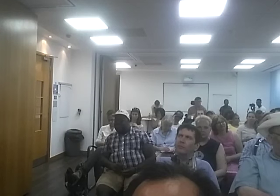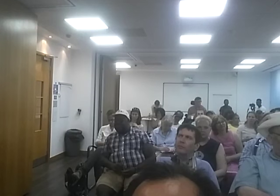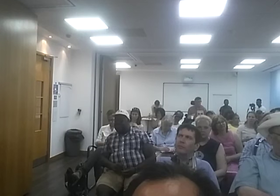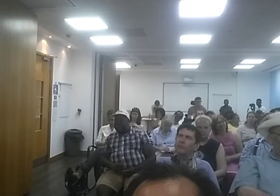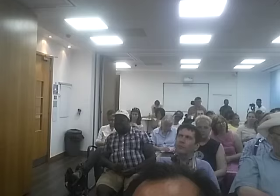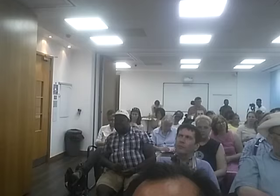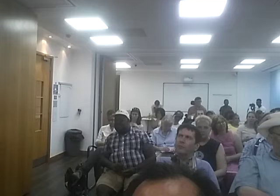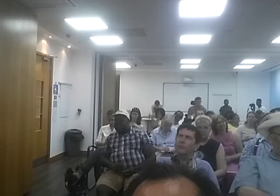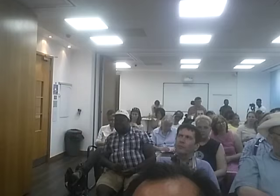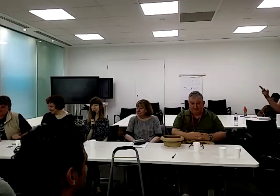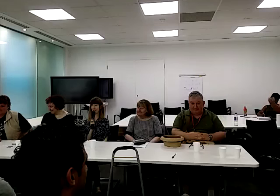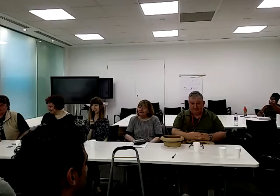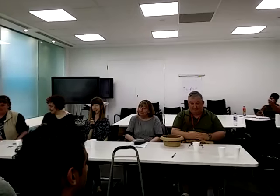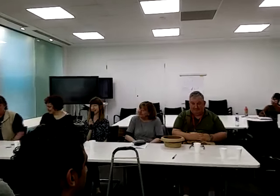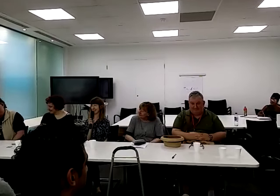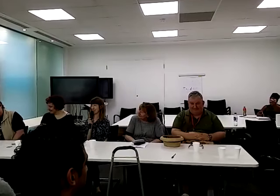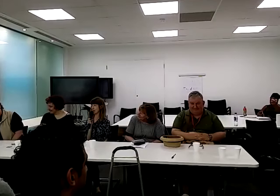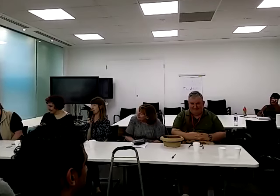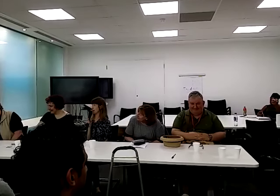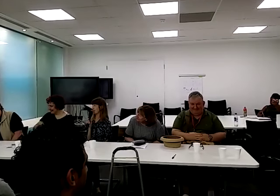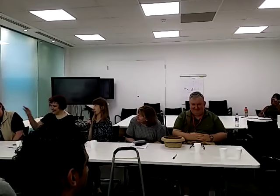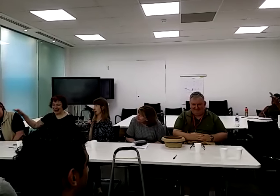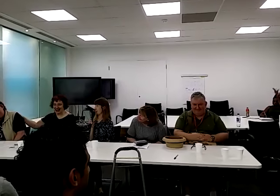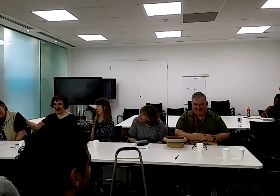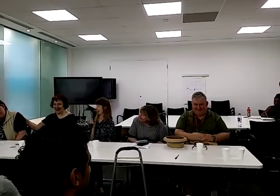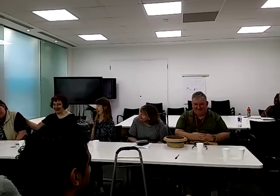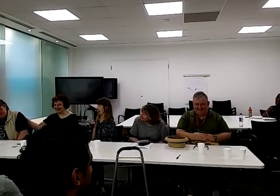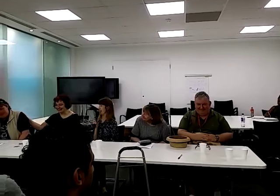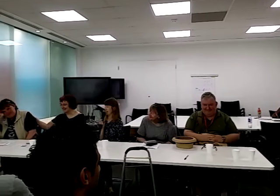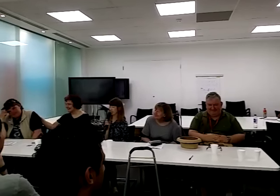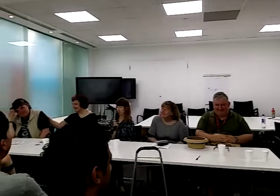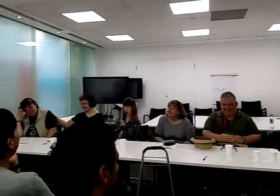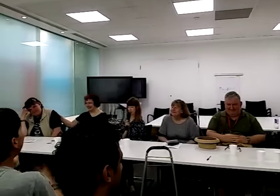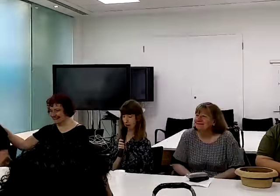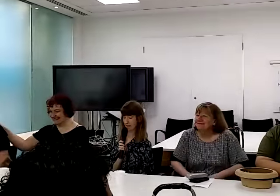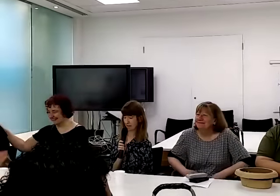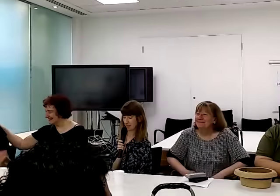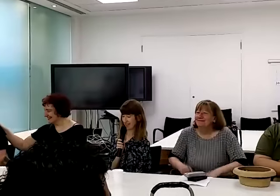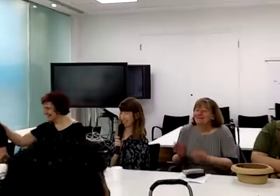sure. You may not know that today is actually Paula's birthday.